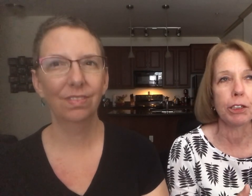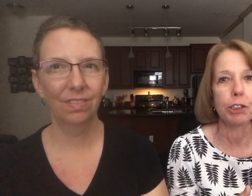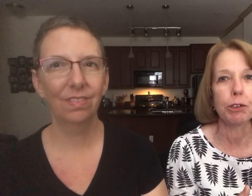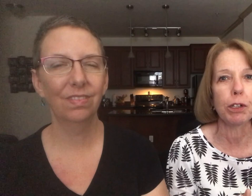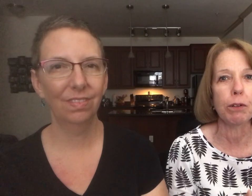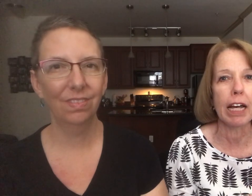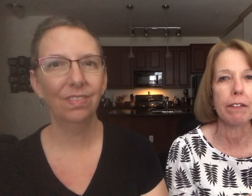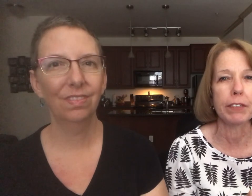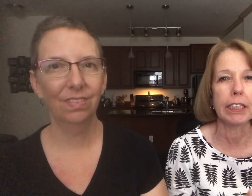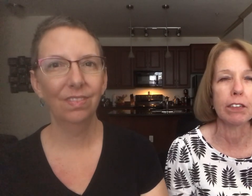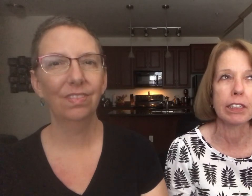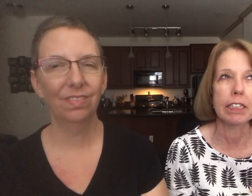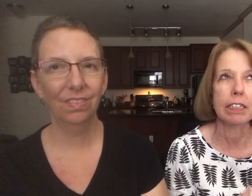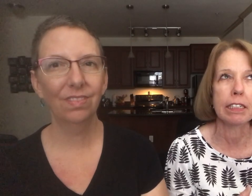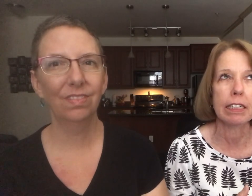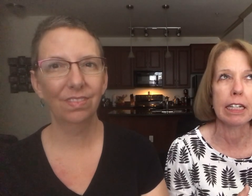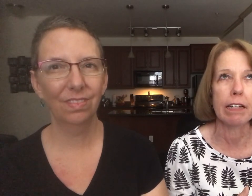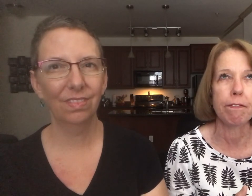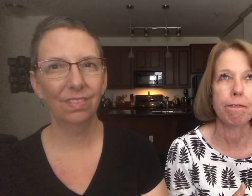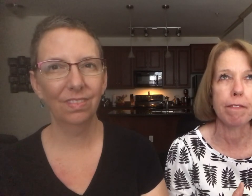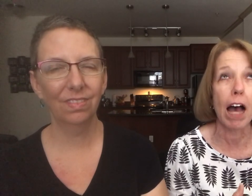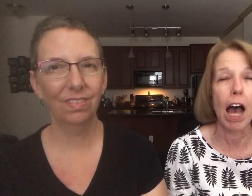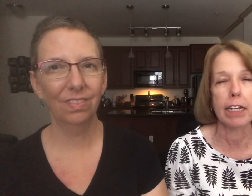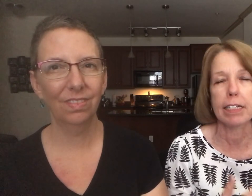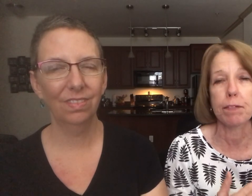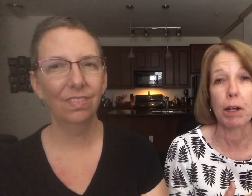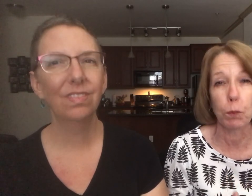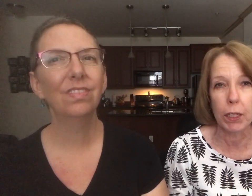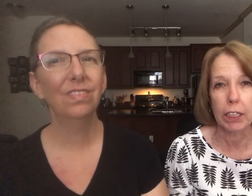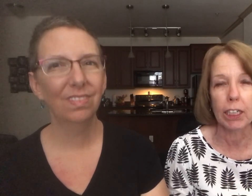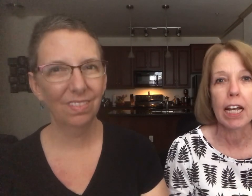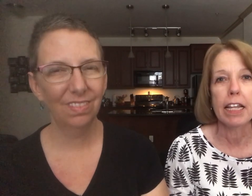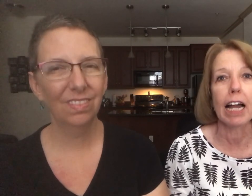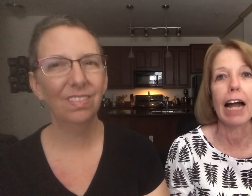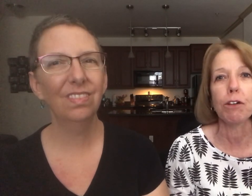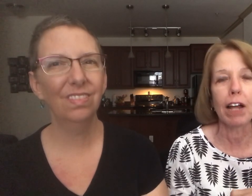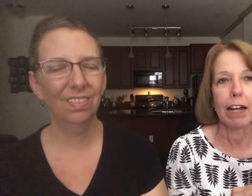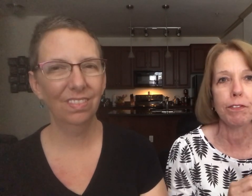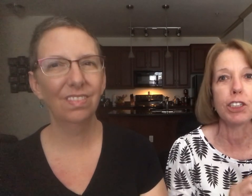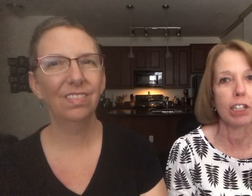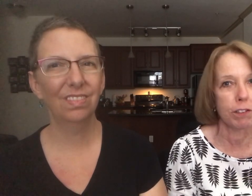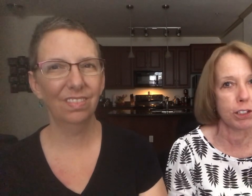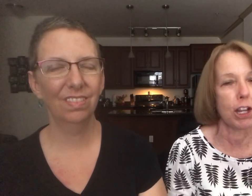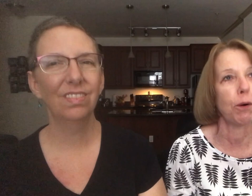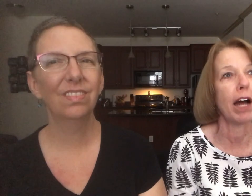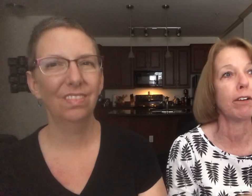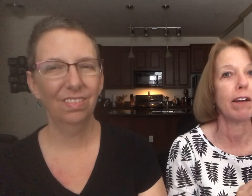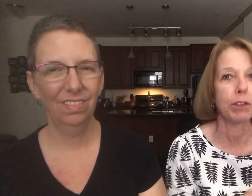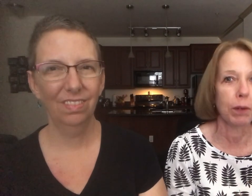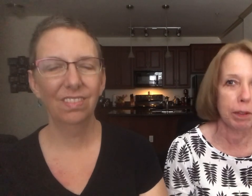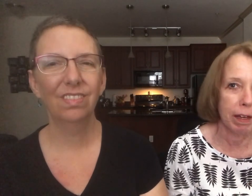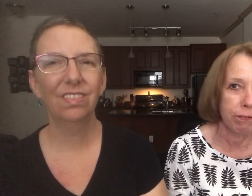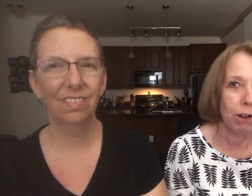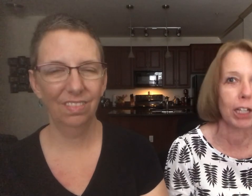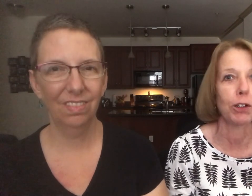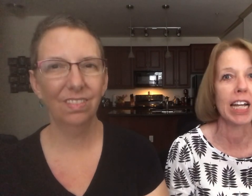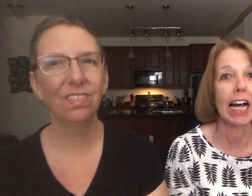you don't have to hear, is this, if the hotness is my winter, then I don't have to shovel snow. I don't have to worry about falling on